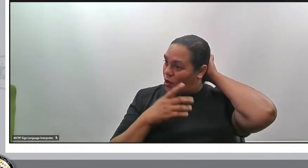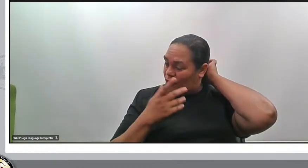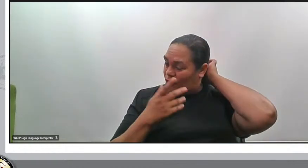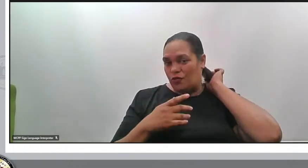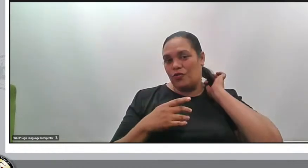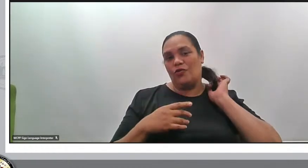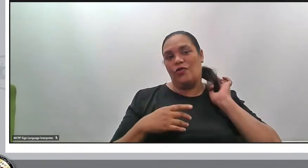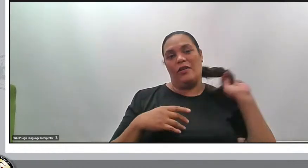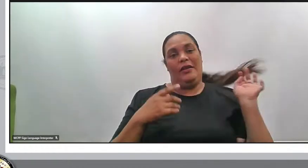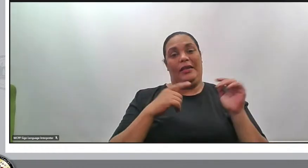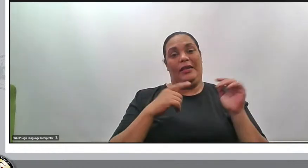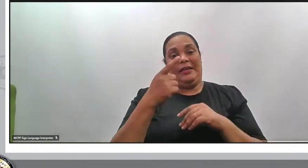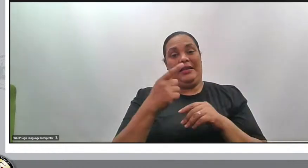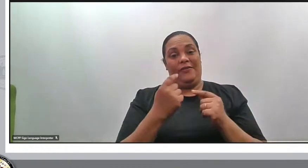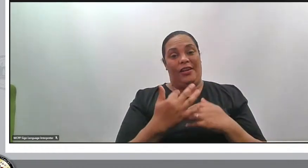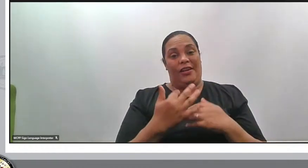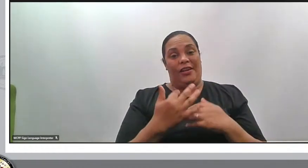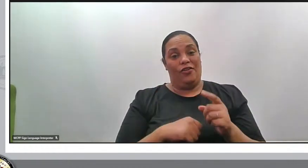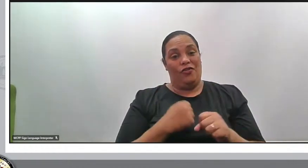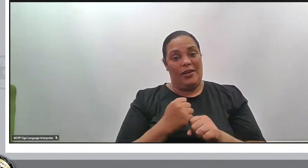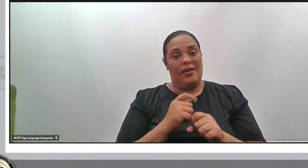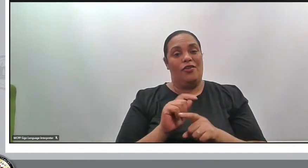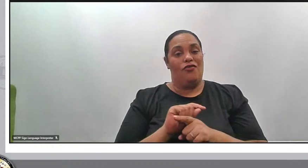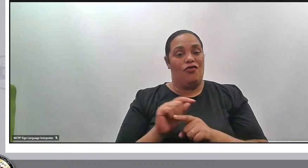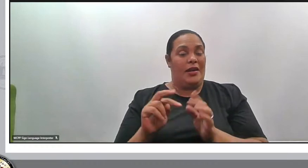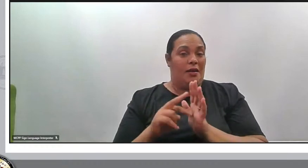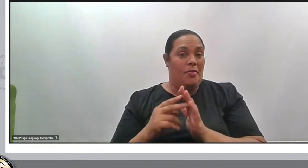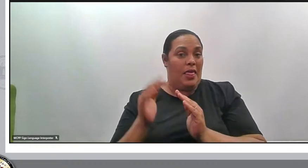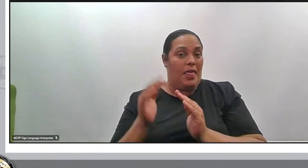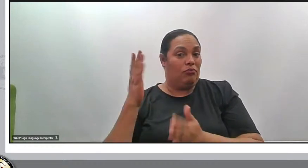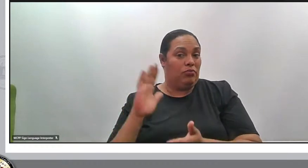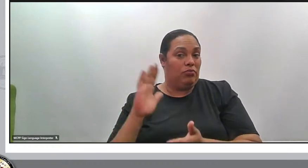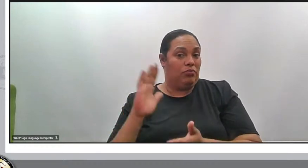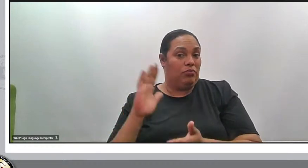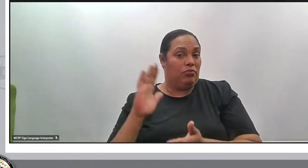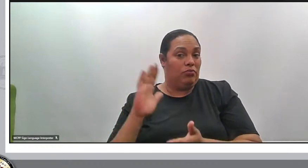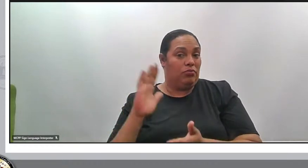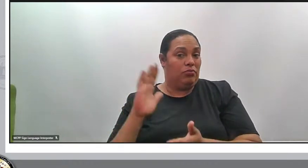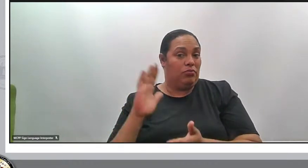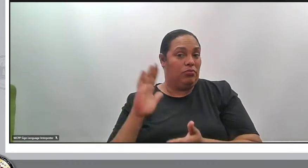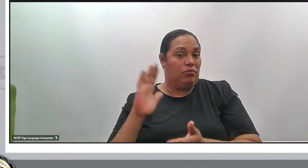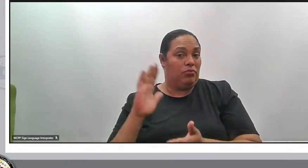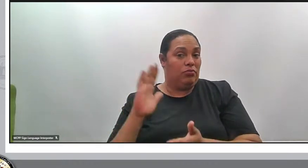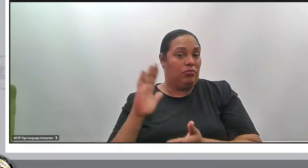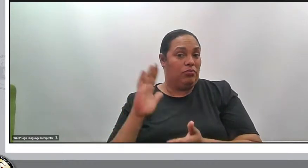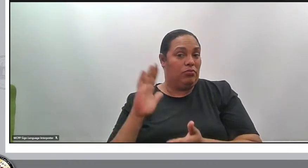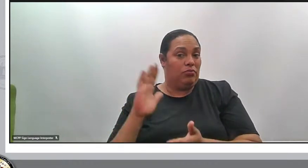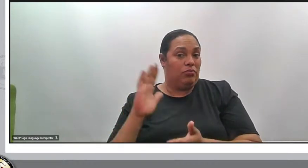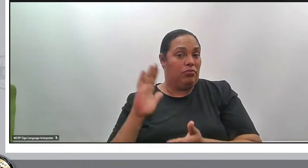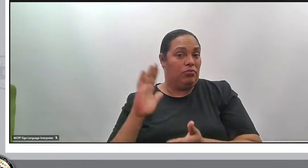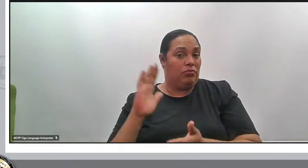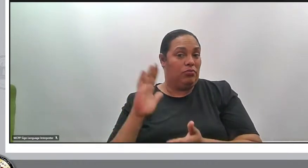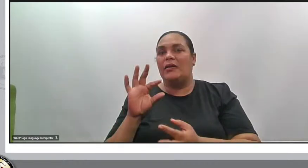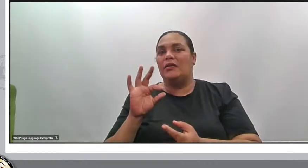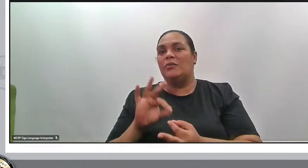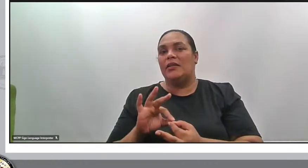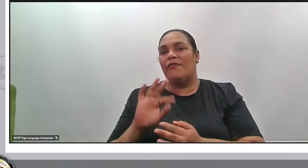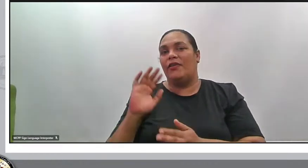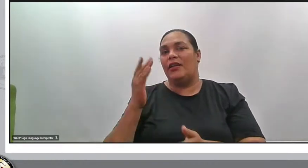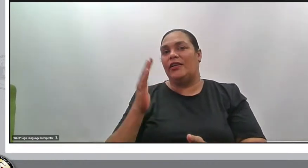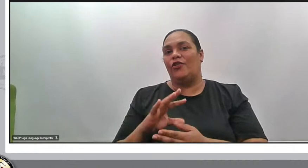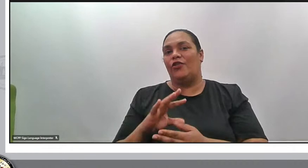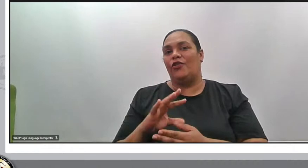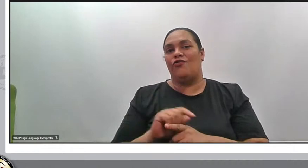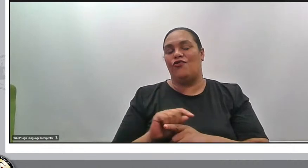next financial year's training plans or the number of training would be reduced or in line to what it was previously. And that's the reason for specifically that reduction in the